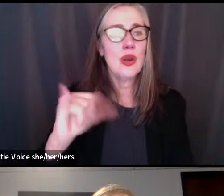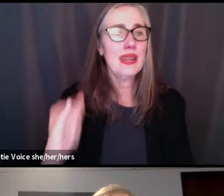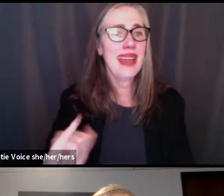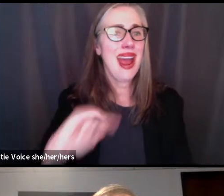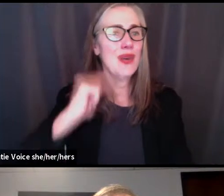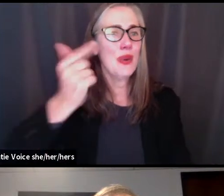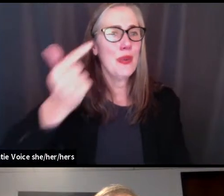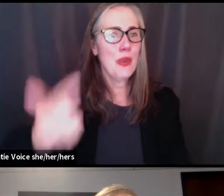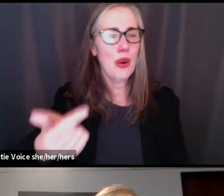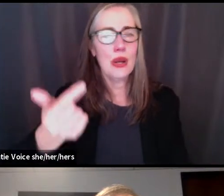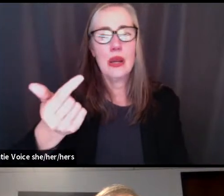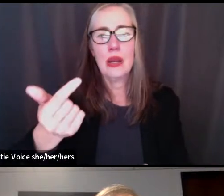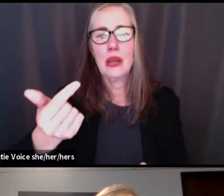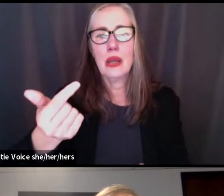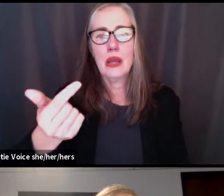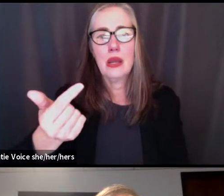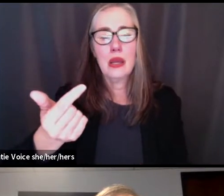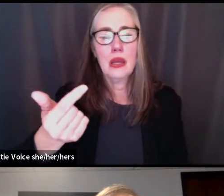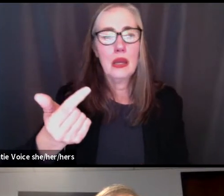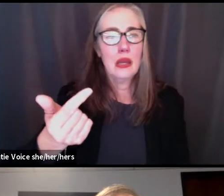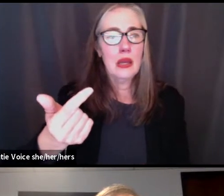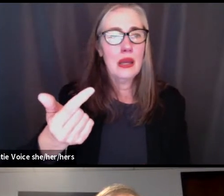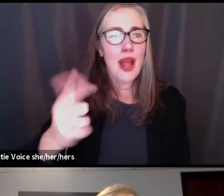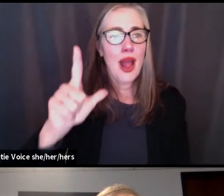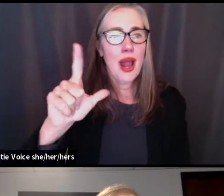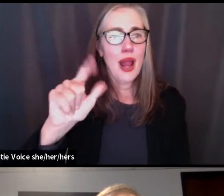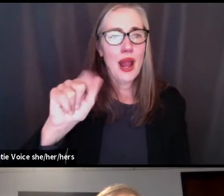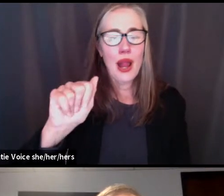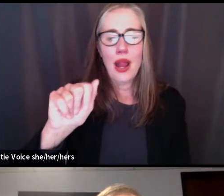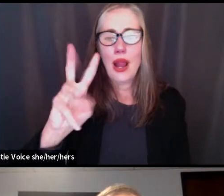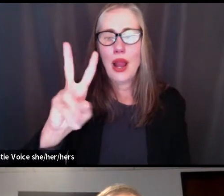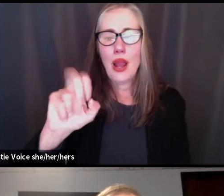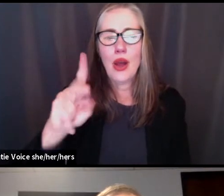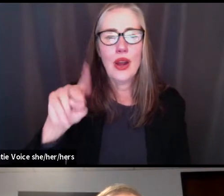this over to my colleague, Lawrence Saxon.